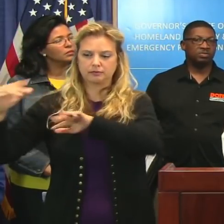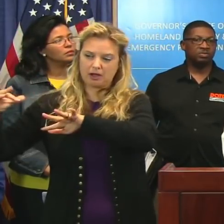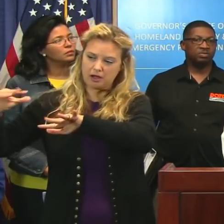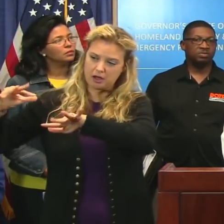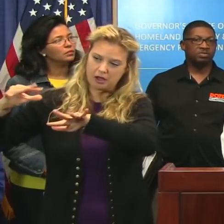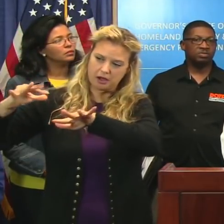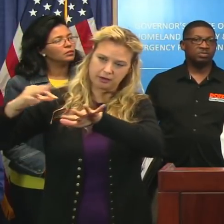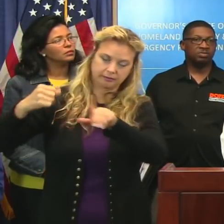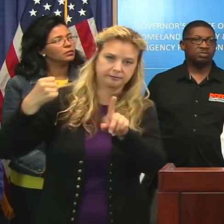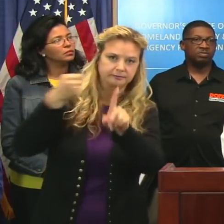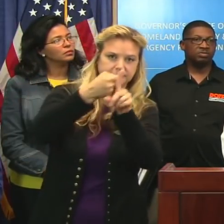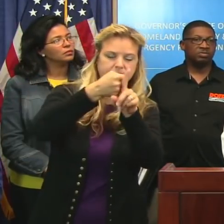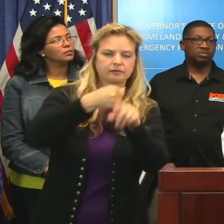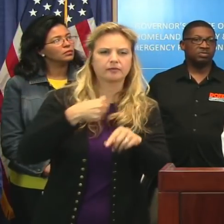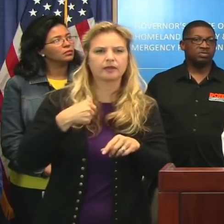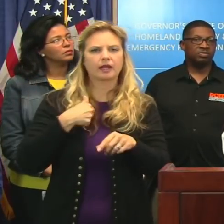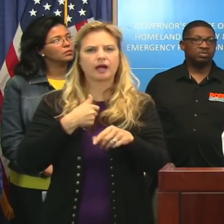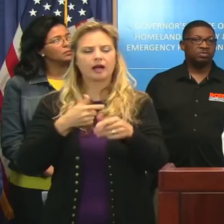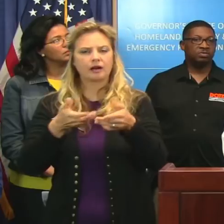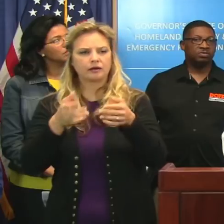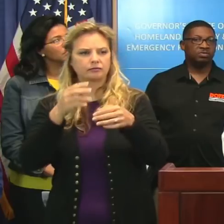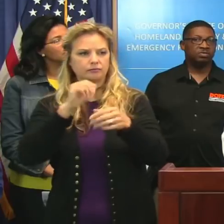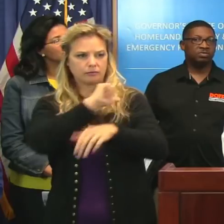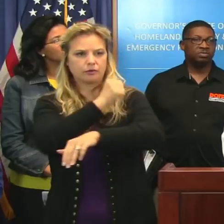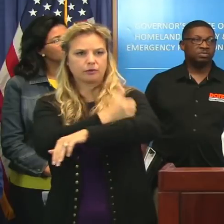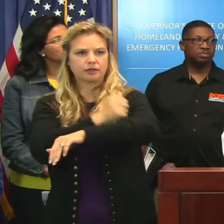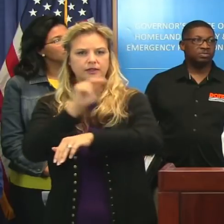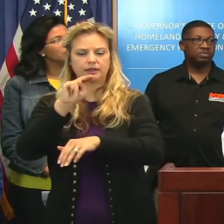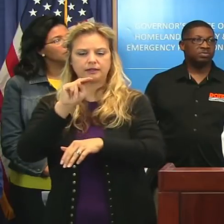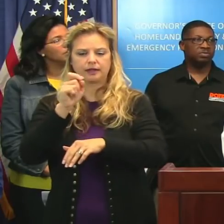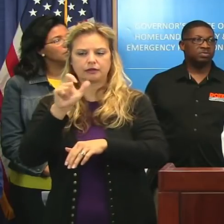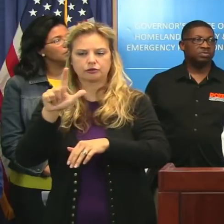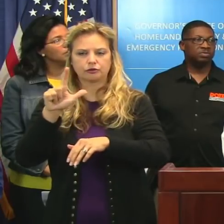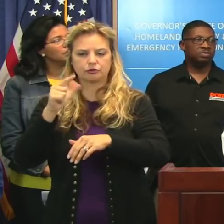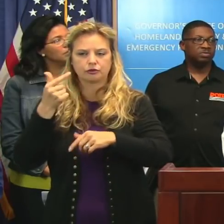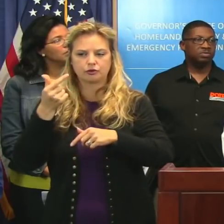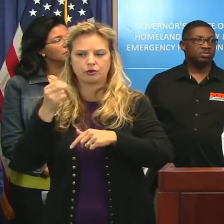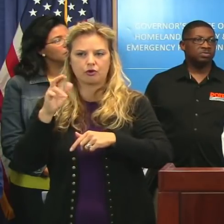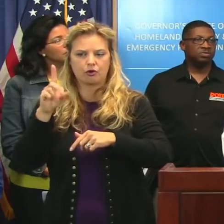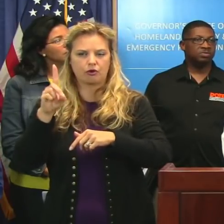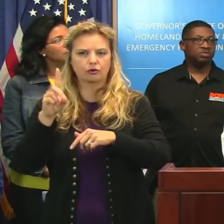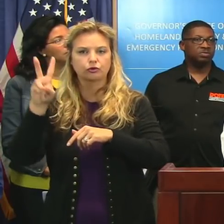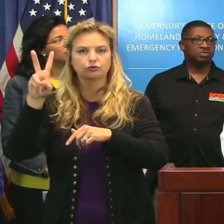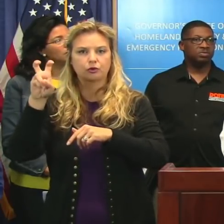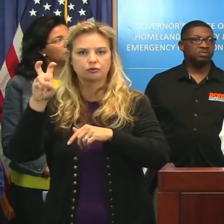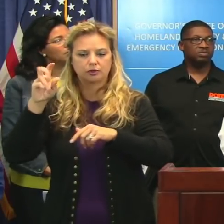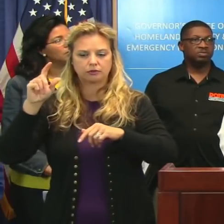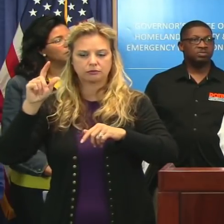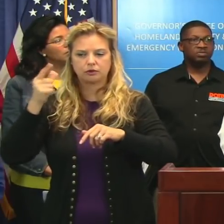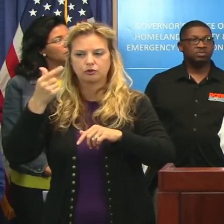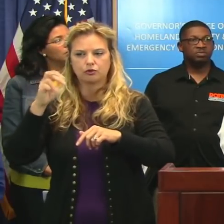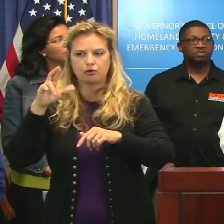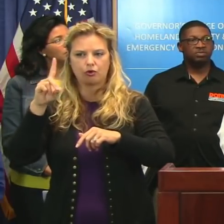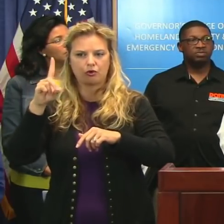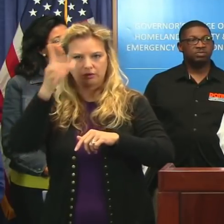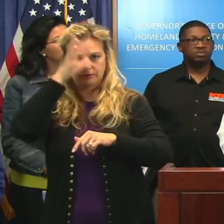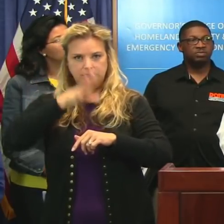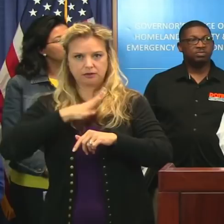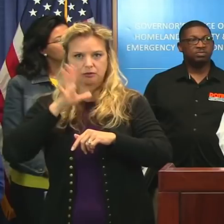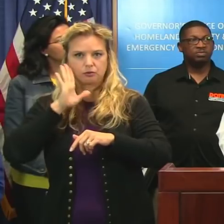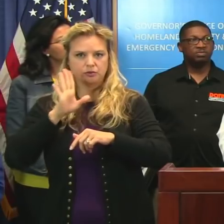have authorized the National Guard to activate 200 guardsmen effective tomorrow morning. These guardsmen will